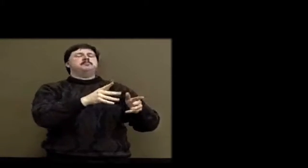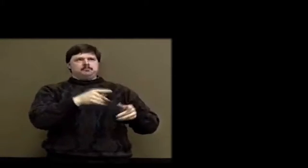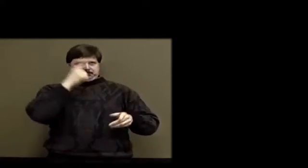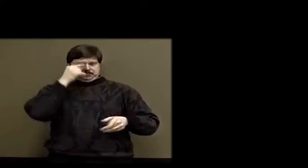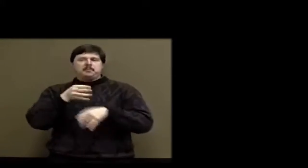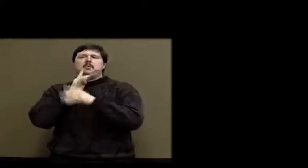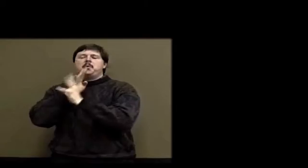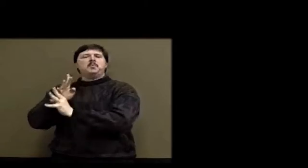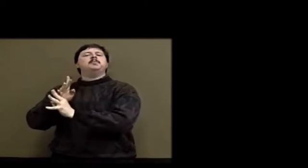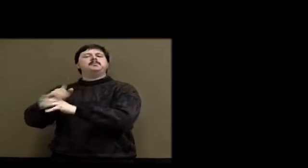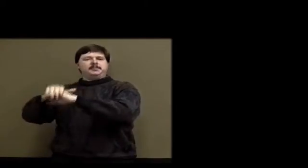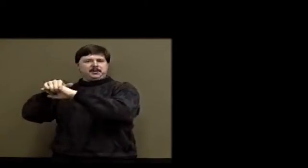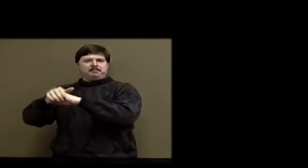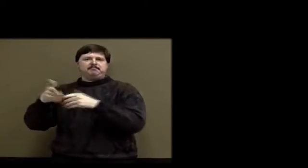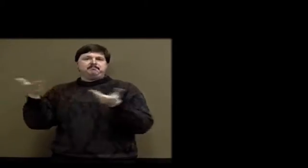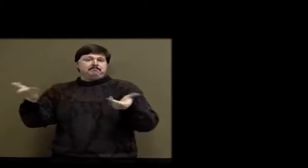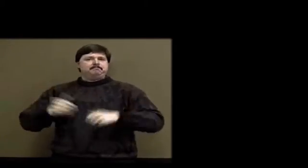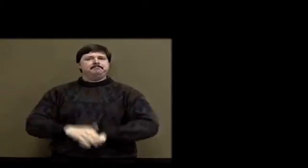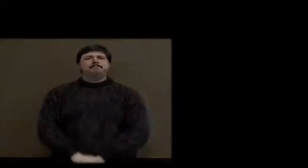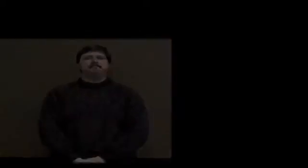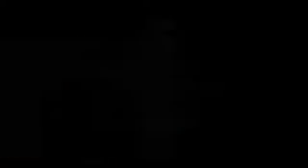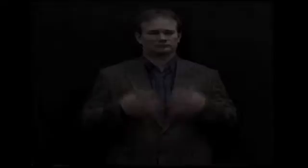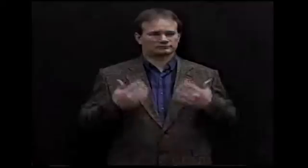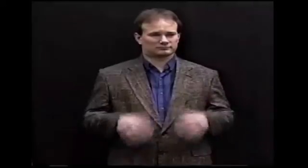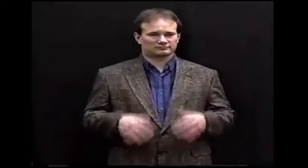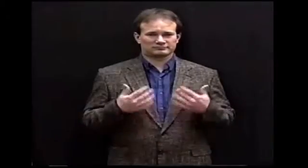American Sign Language and produce the message in spoken English.